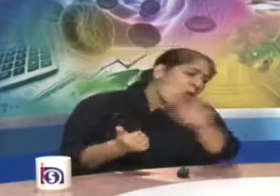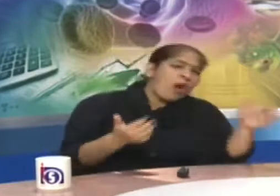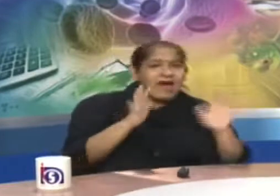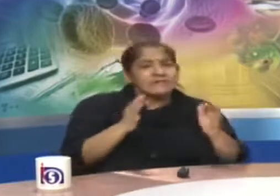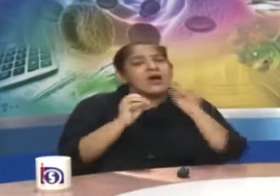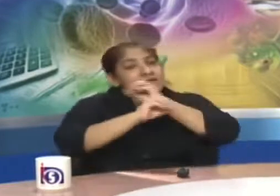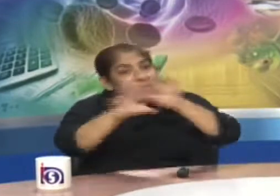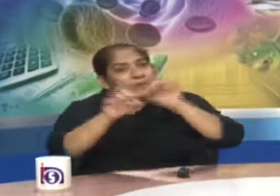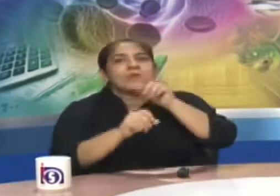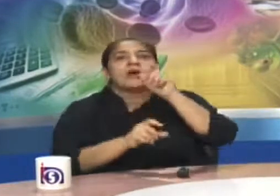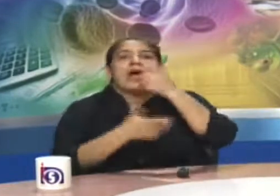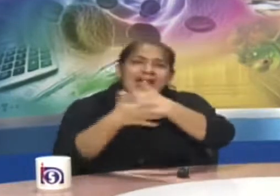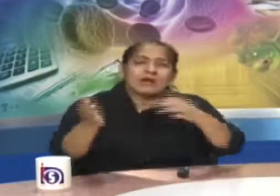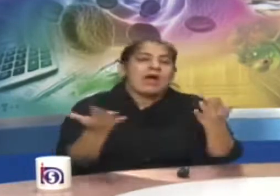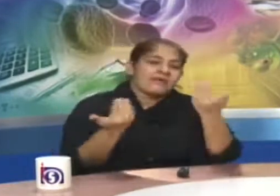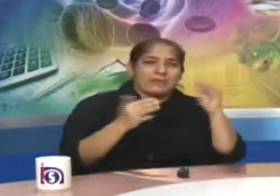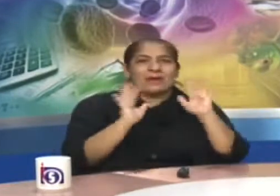is regularly and easily available.